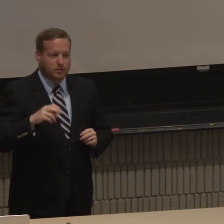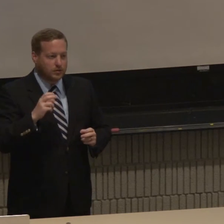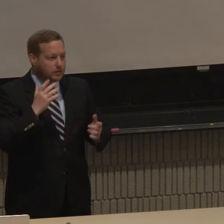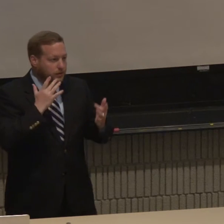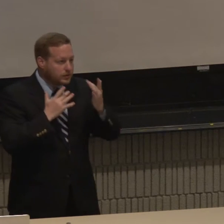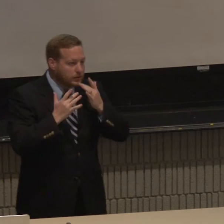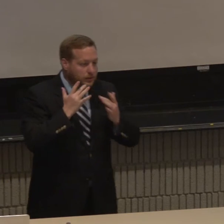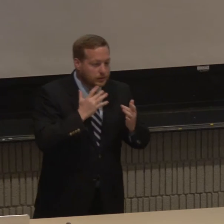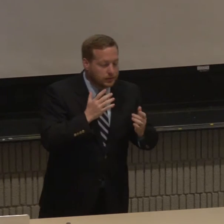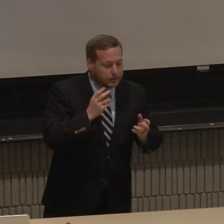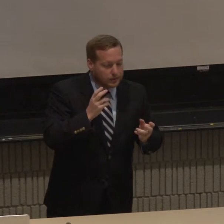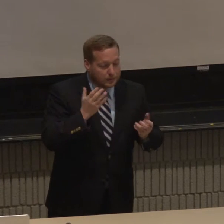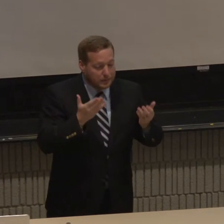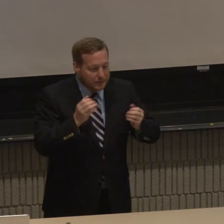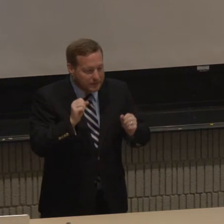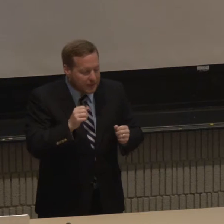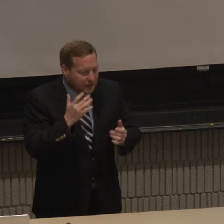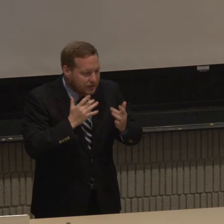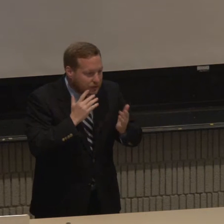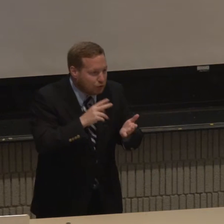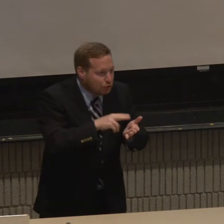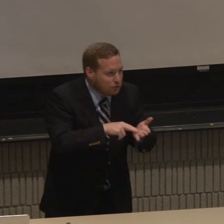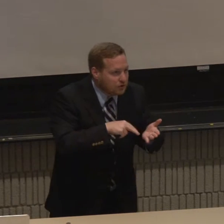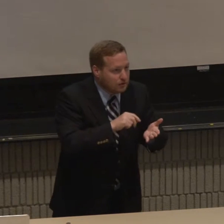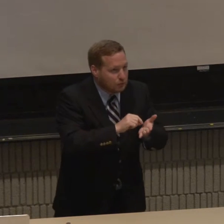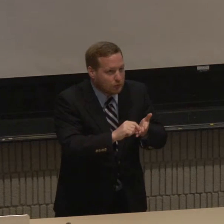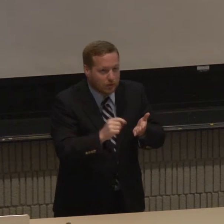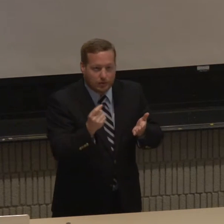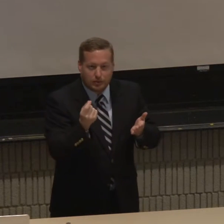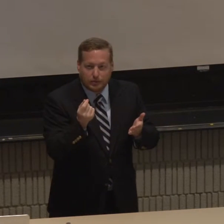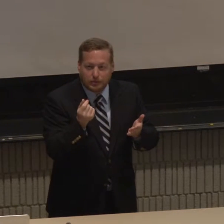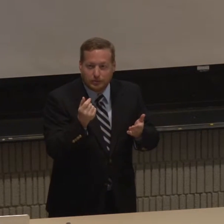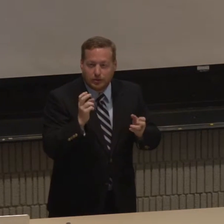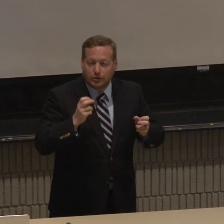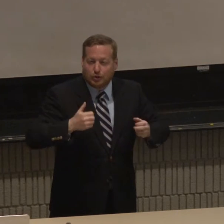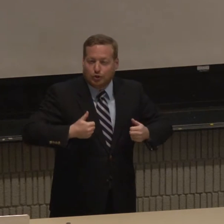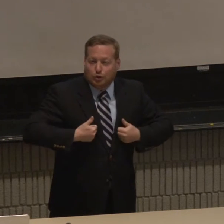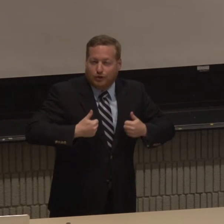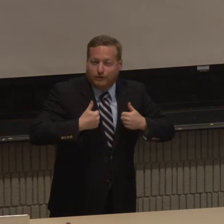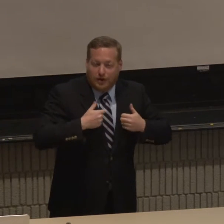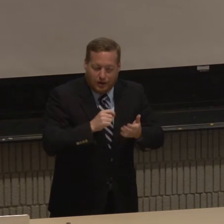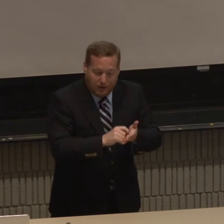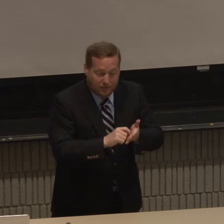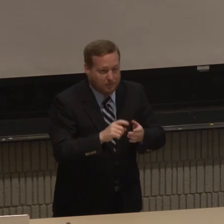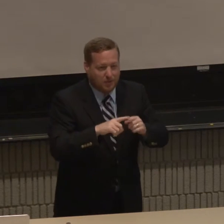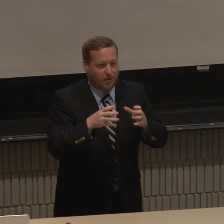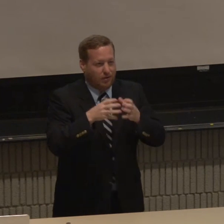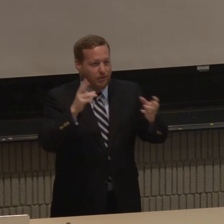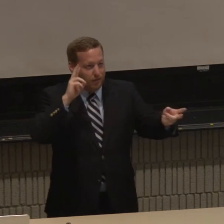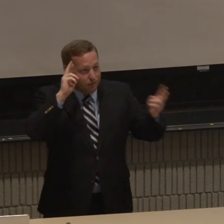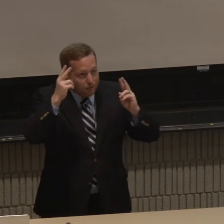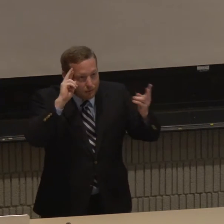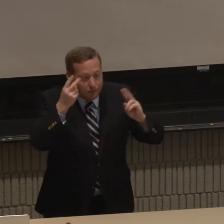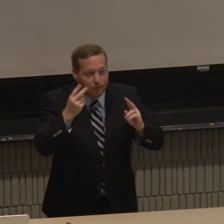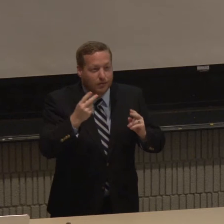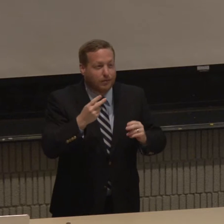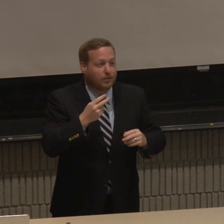Only about 30% of deaf students actually graduate from high school with any real fluency in written